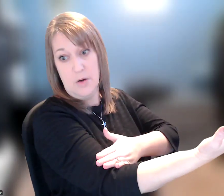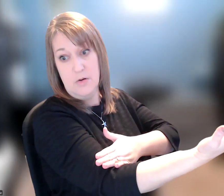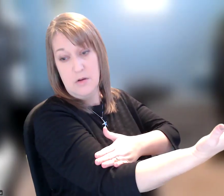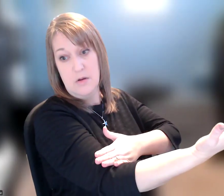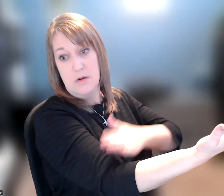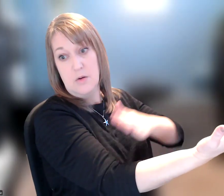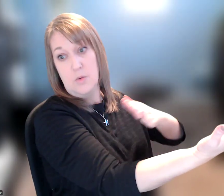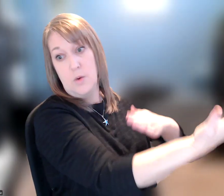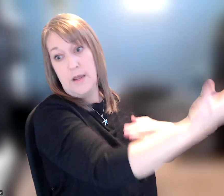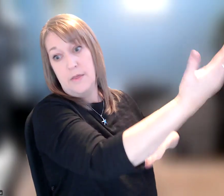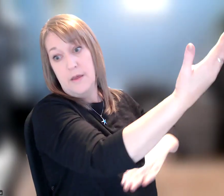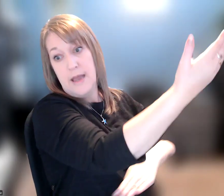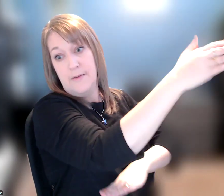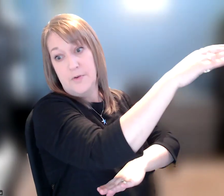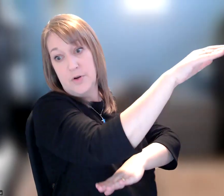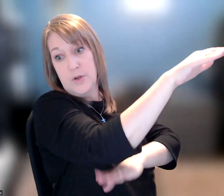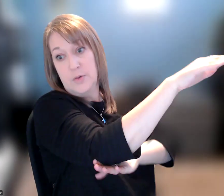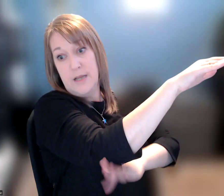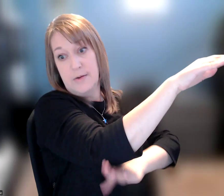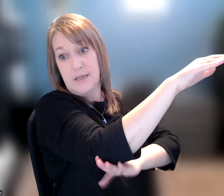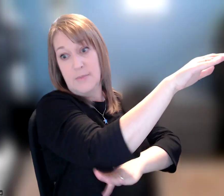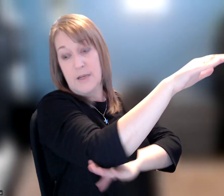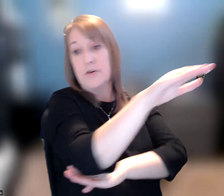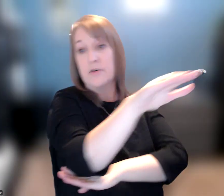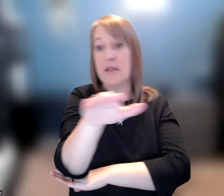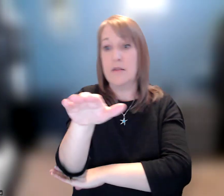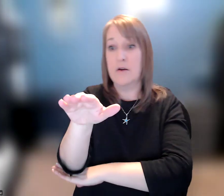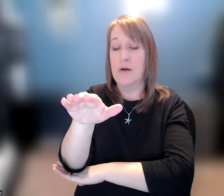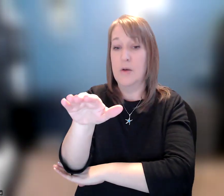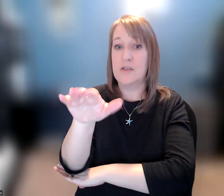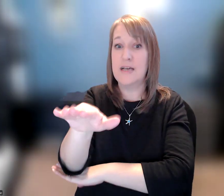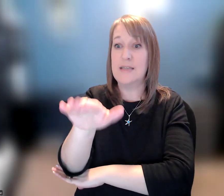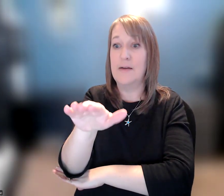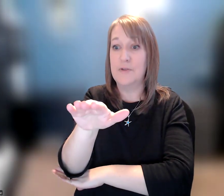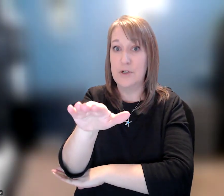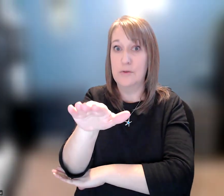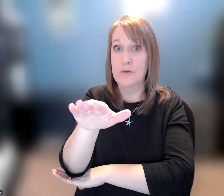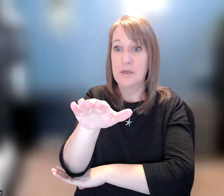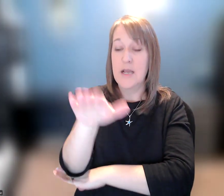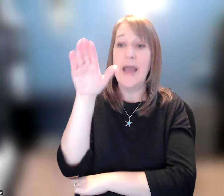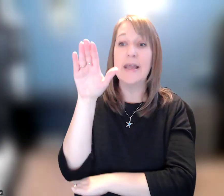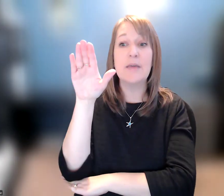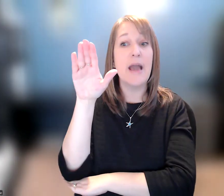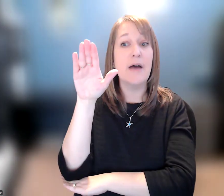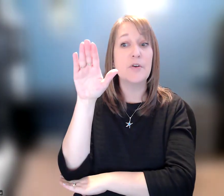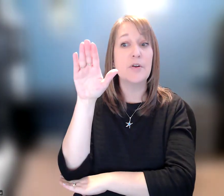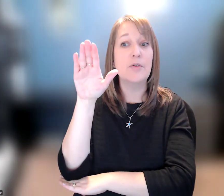elbow. With afternoon now, it's going to be underneath your elbow. So that's afternoon. And it can be afternoon